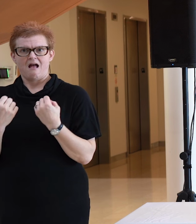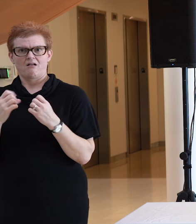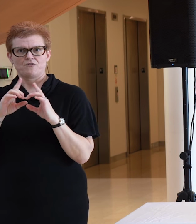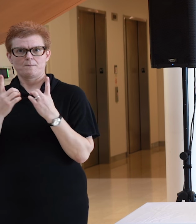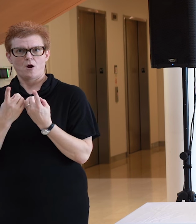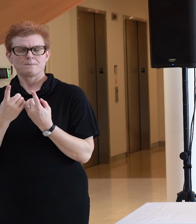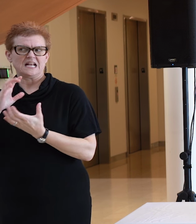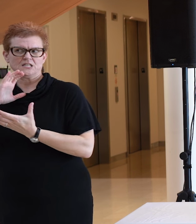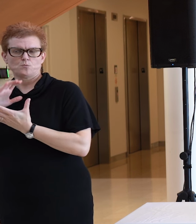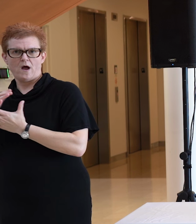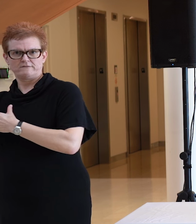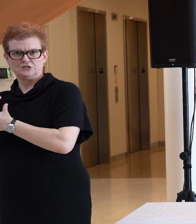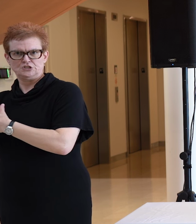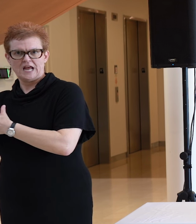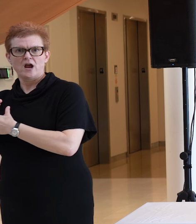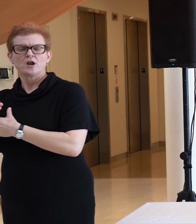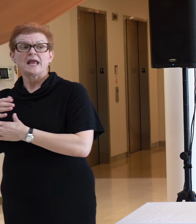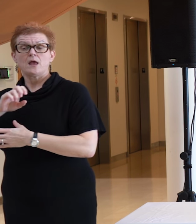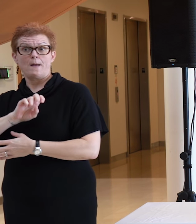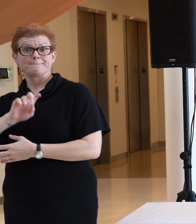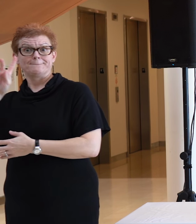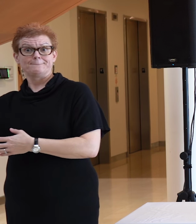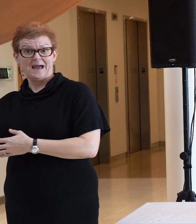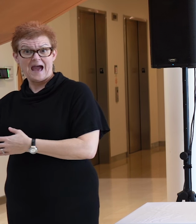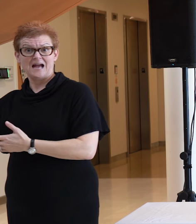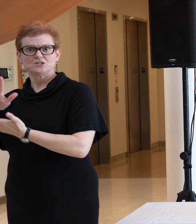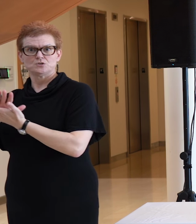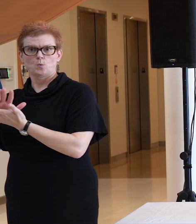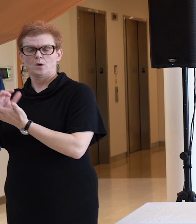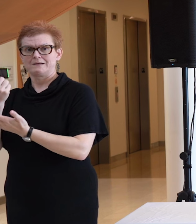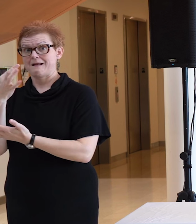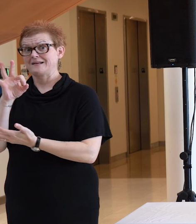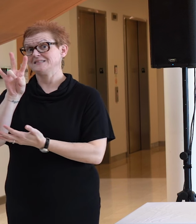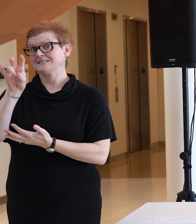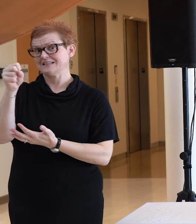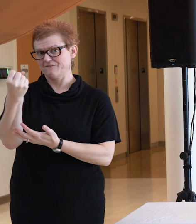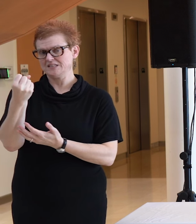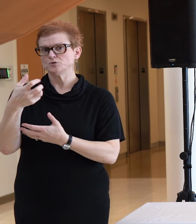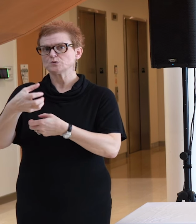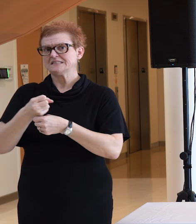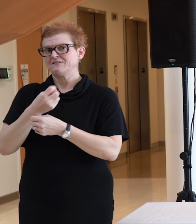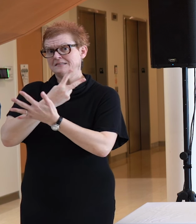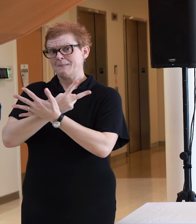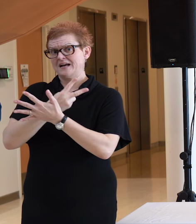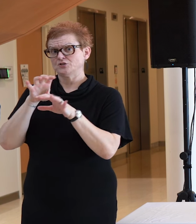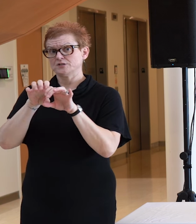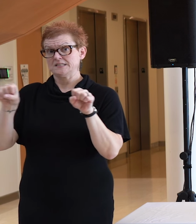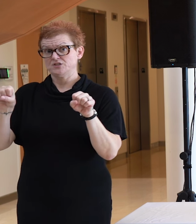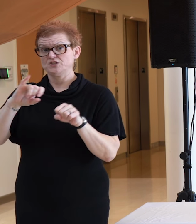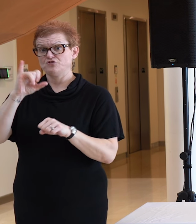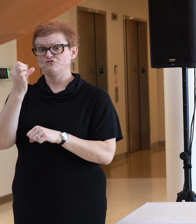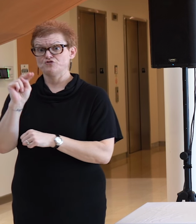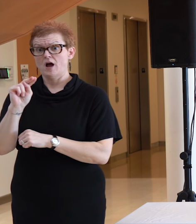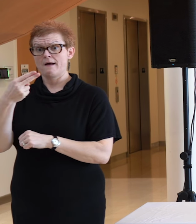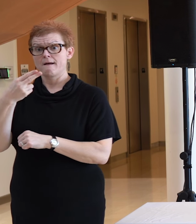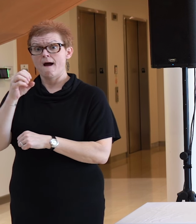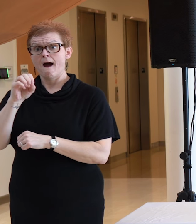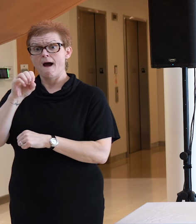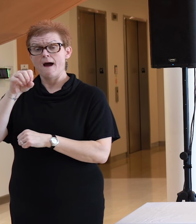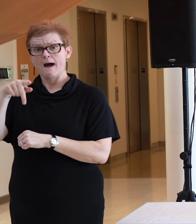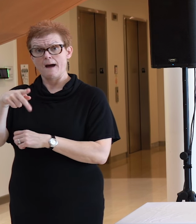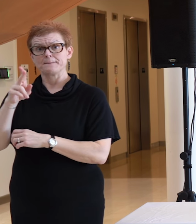shared with me, he went back to school in the 1970s and received his master's degree from Johns Hopkins, and then he came here